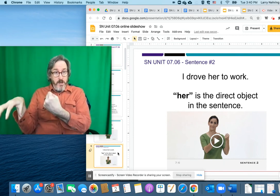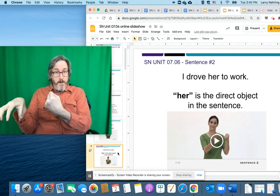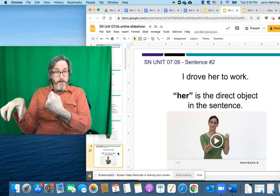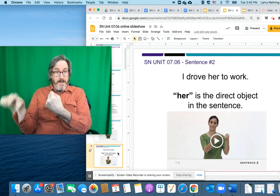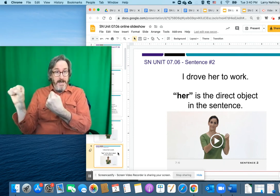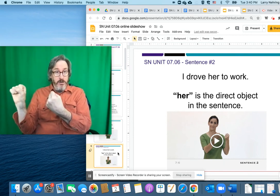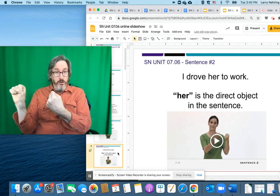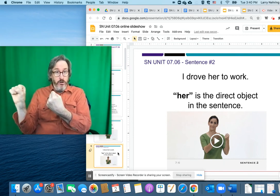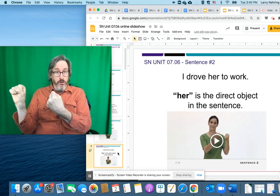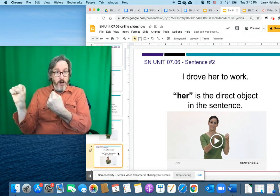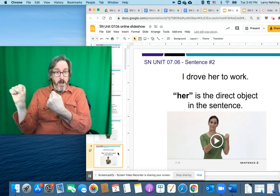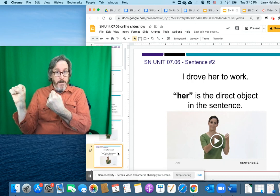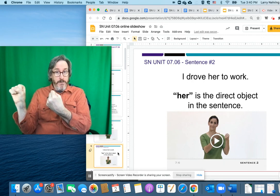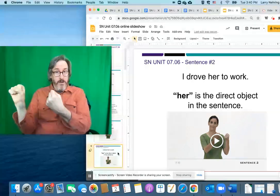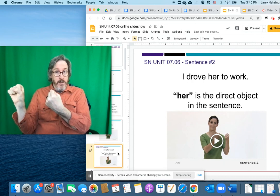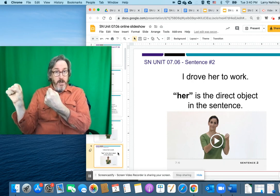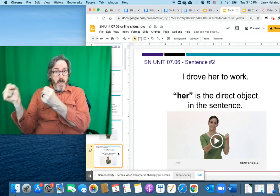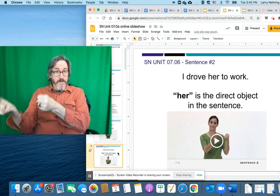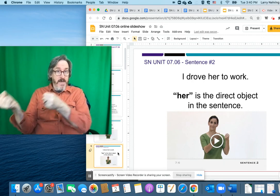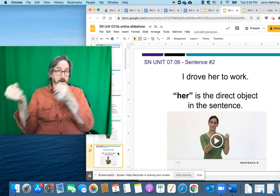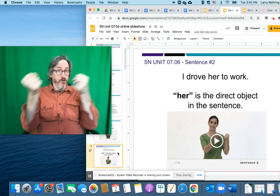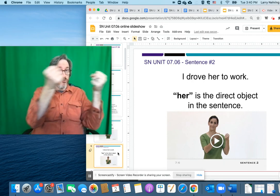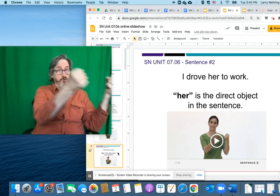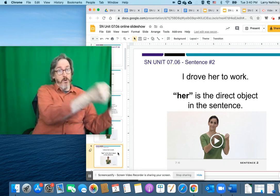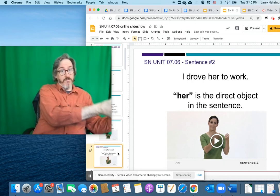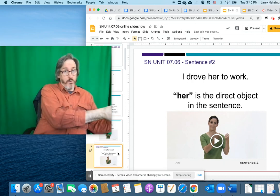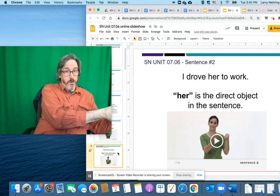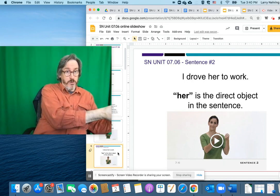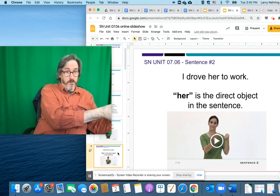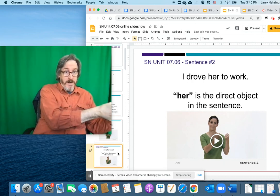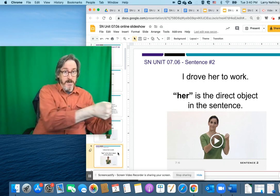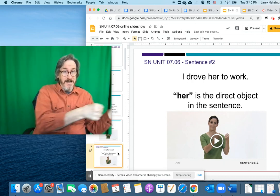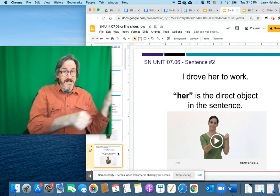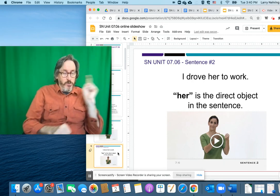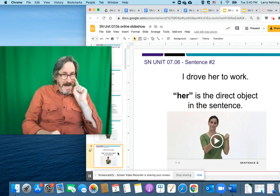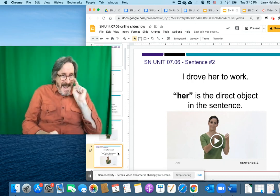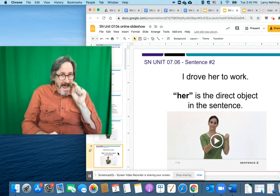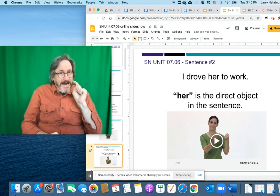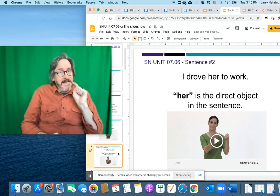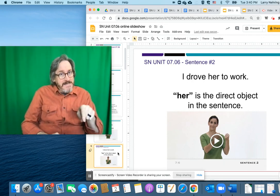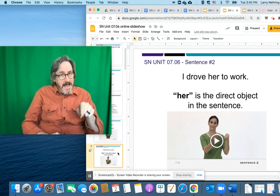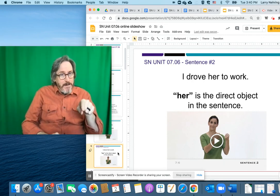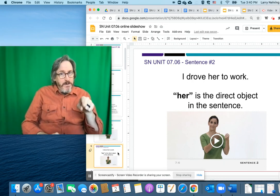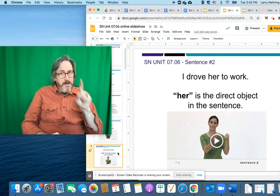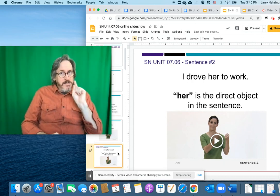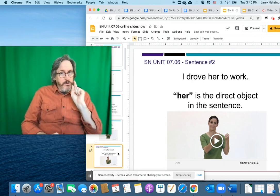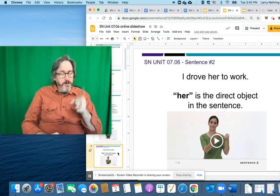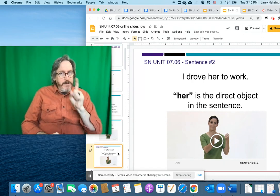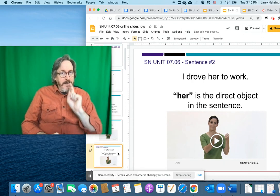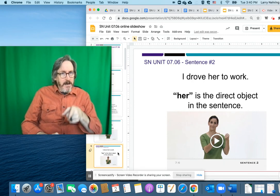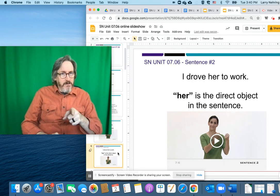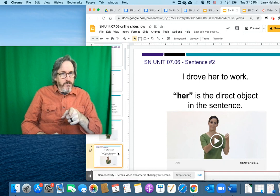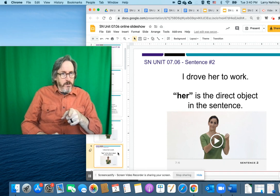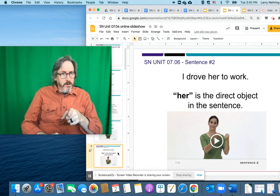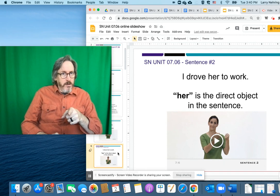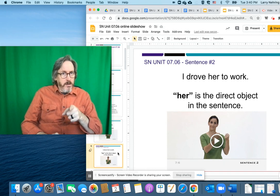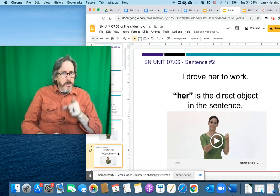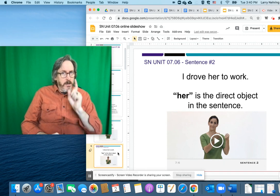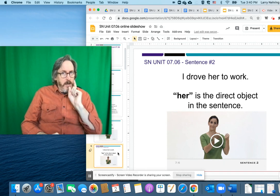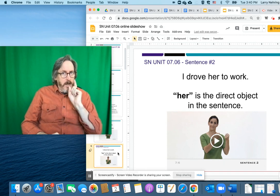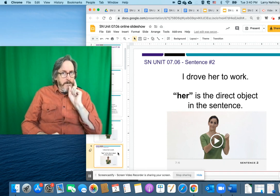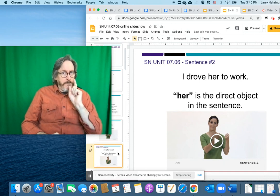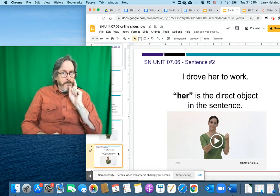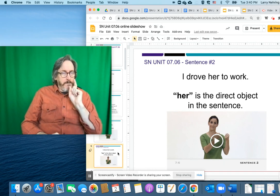drove, pick her up, and then drove to work, right? So we're adding a step. So really be careful.